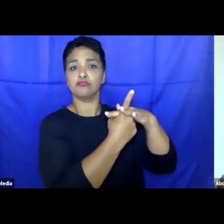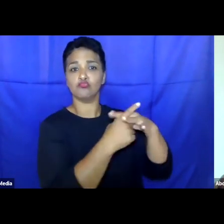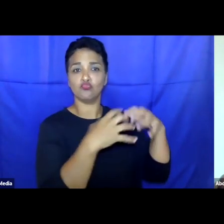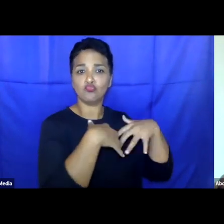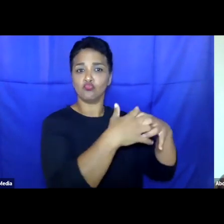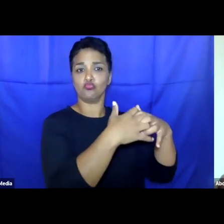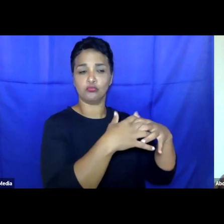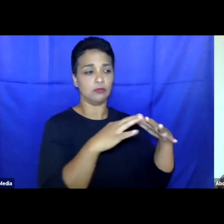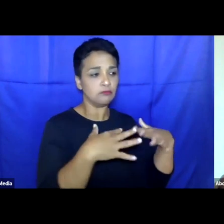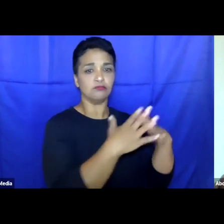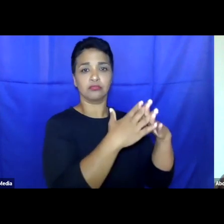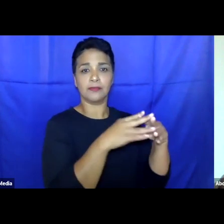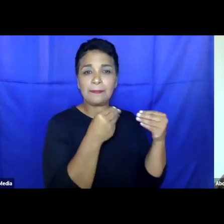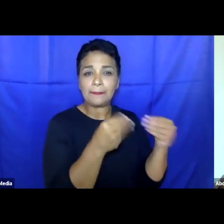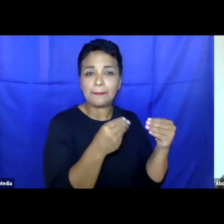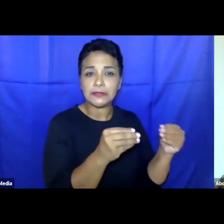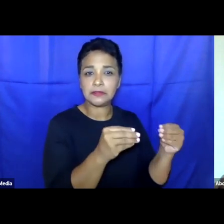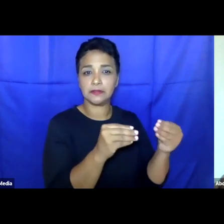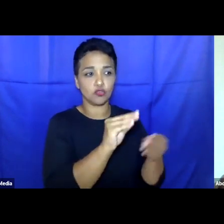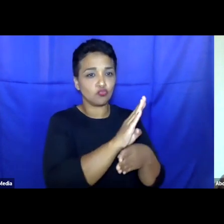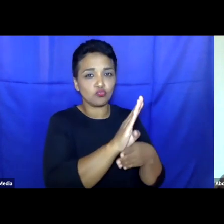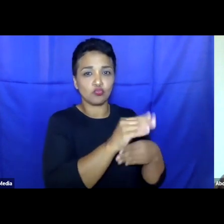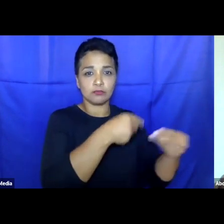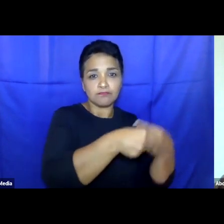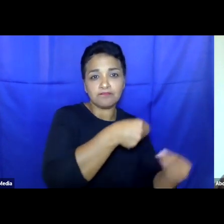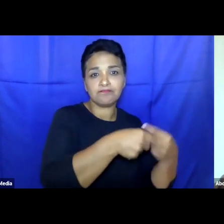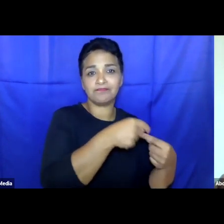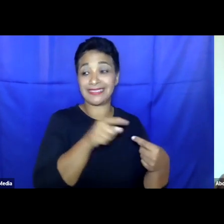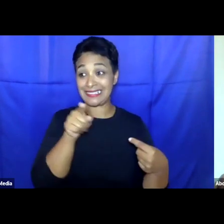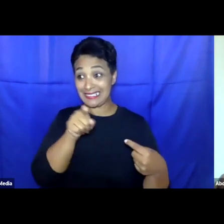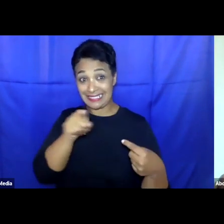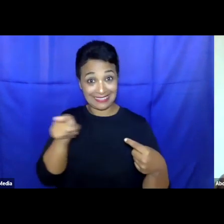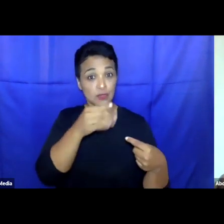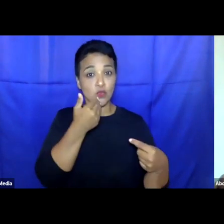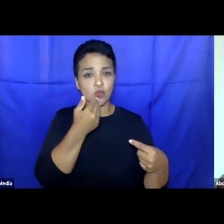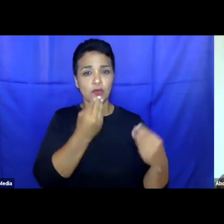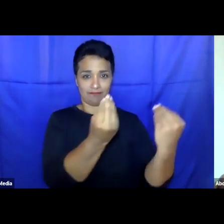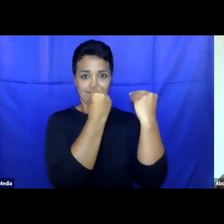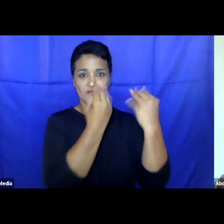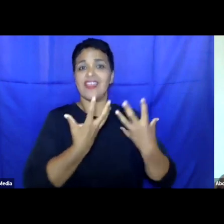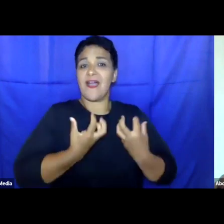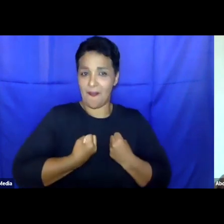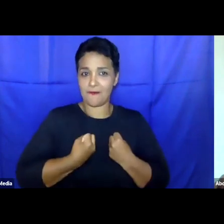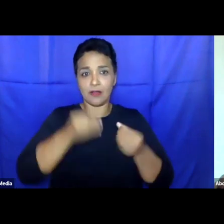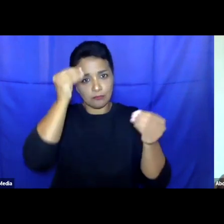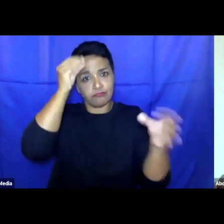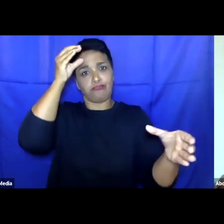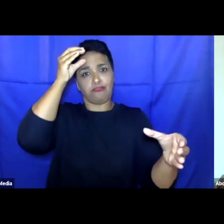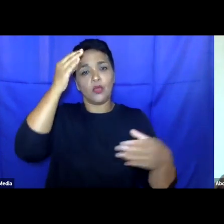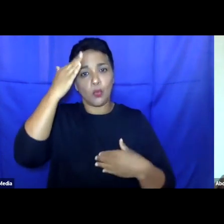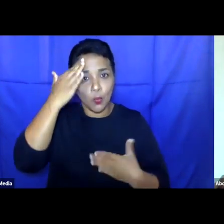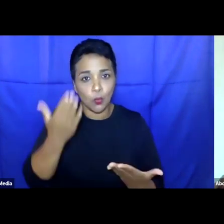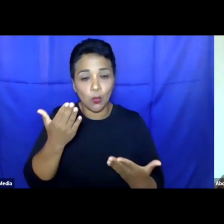with, essential bits of knowledge. And thus, it is through education